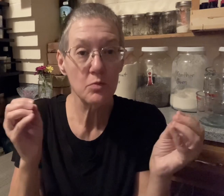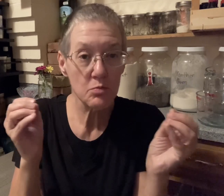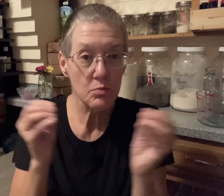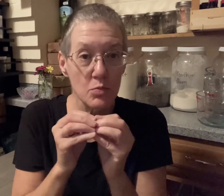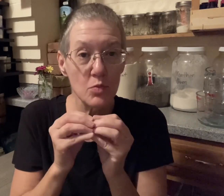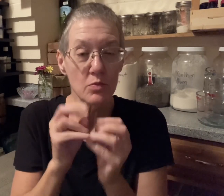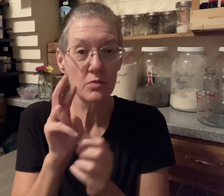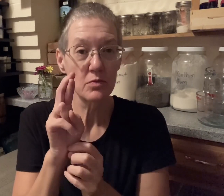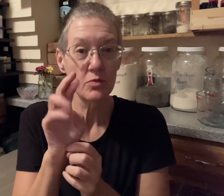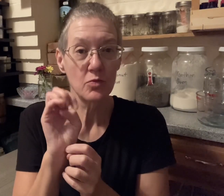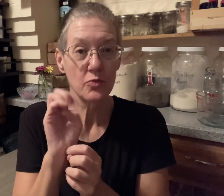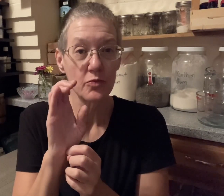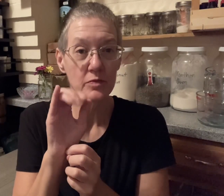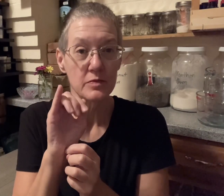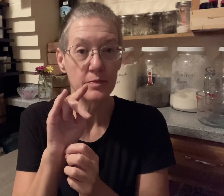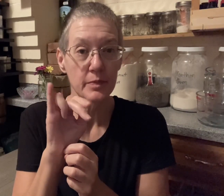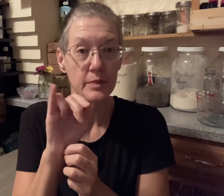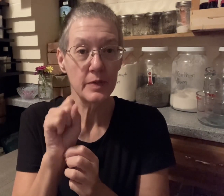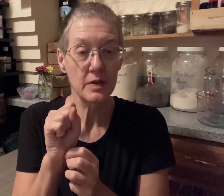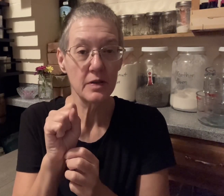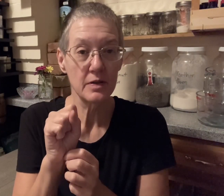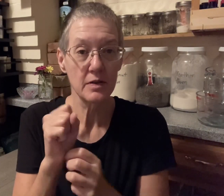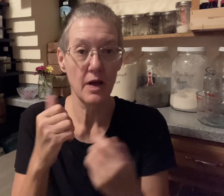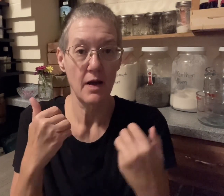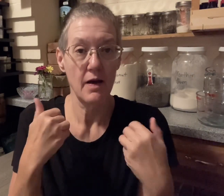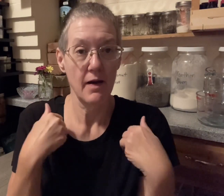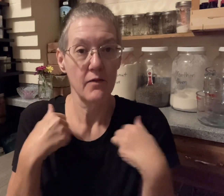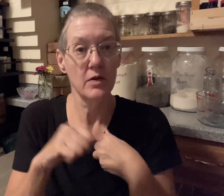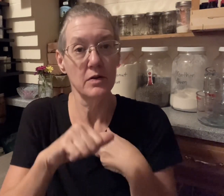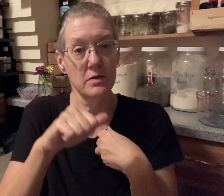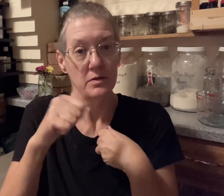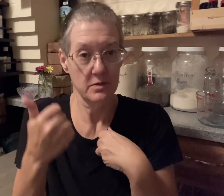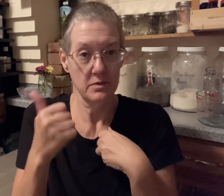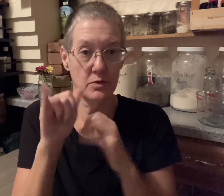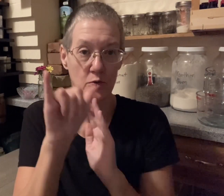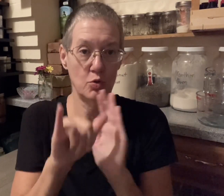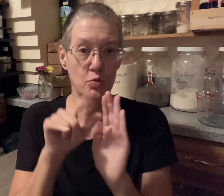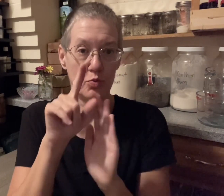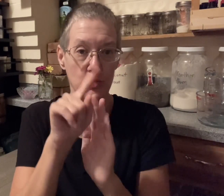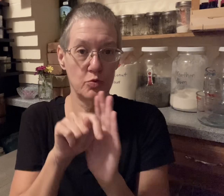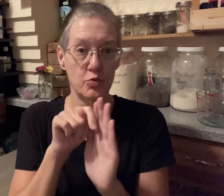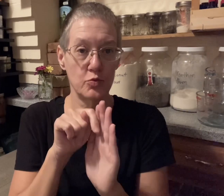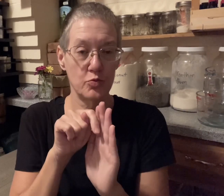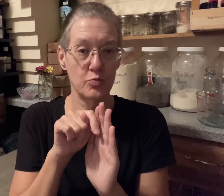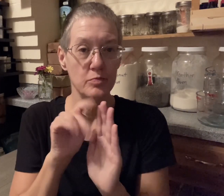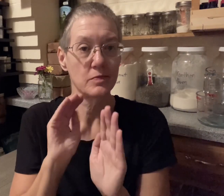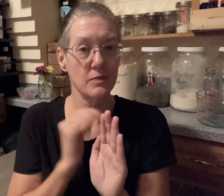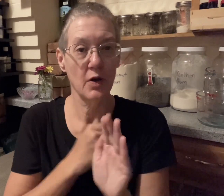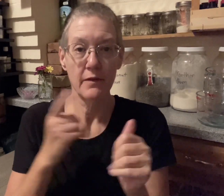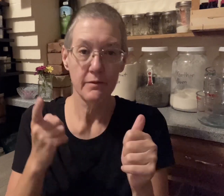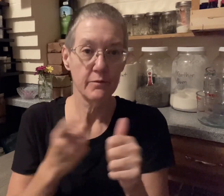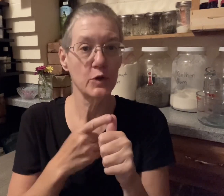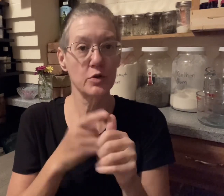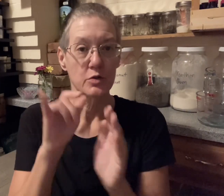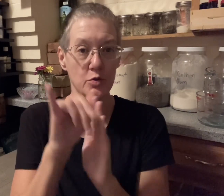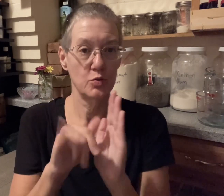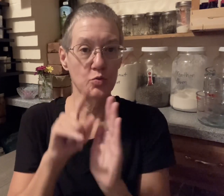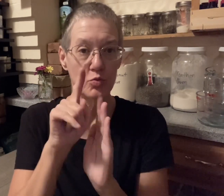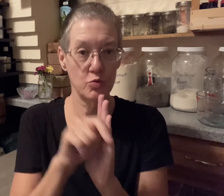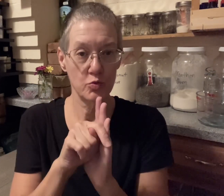So if you want more keto recipes, we have another YouTube channel. It's our first